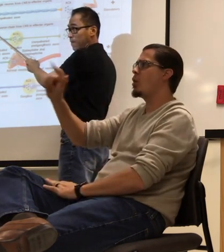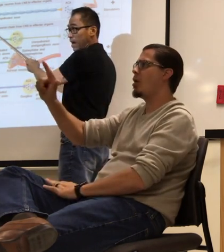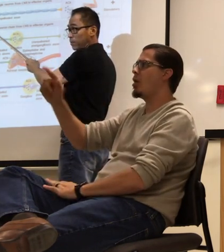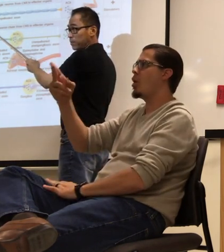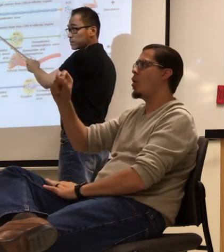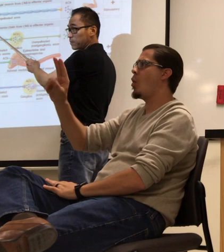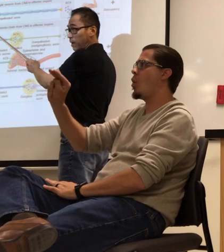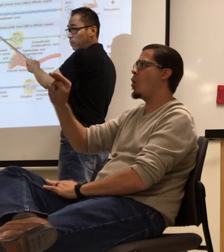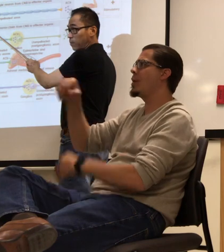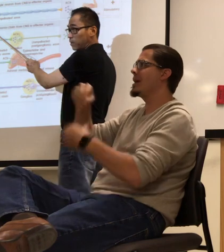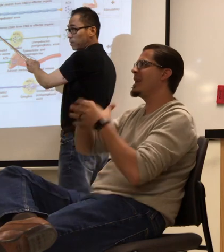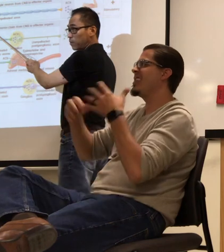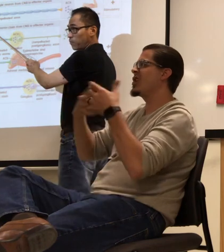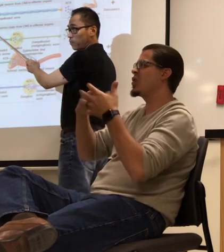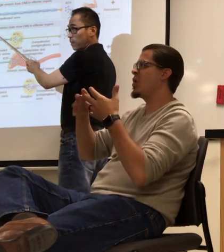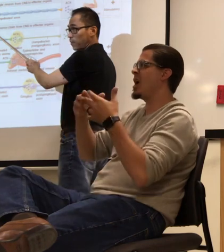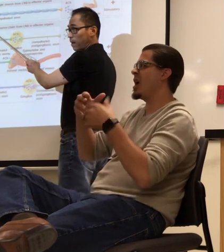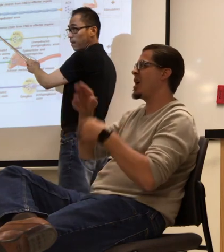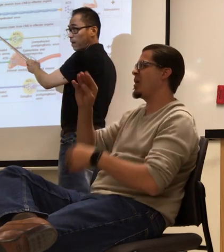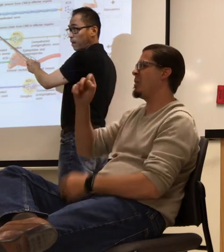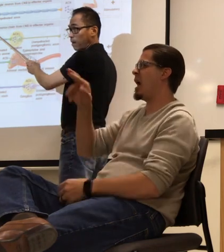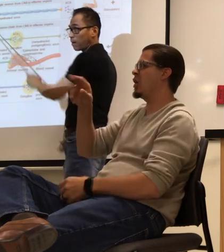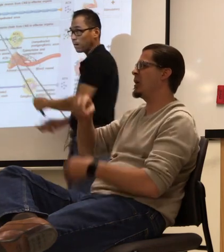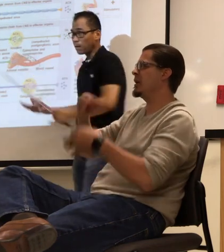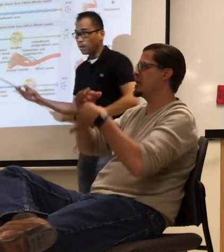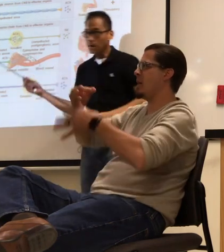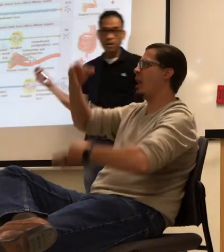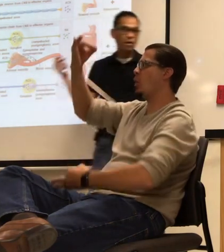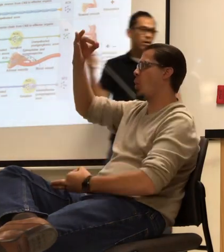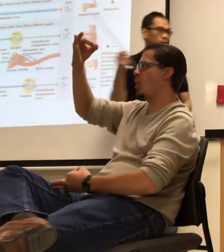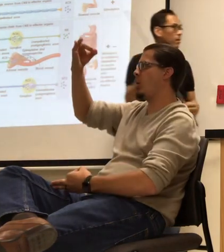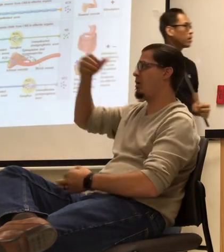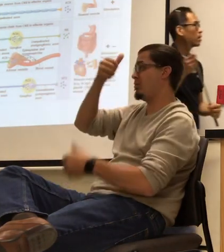the gray matter in the spinal cord. I don't know if you remember that.